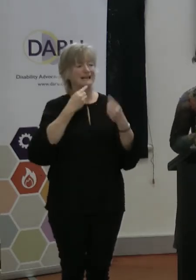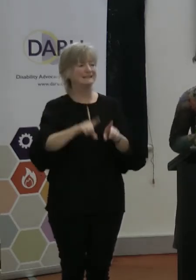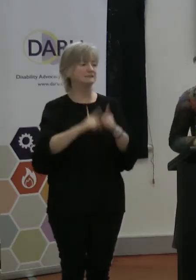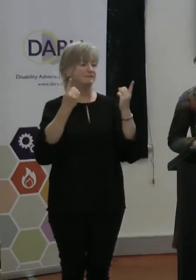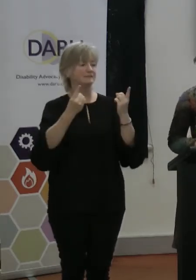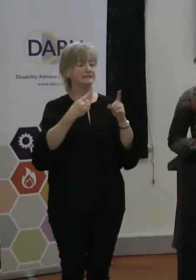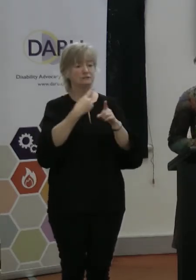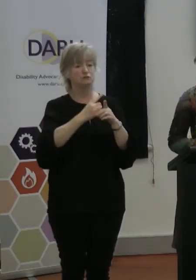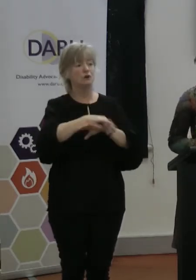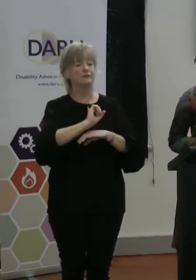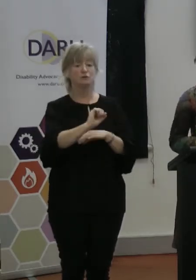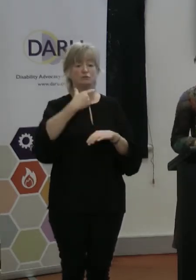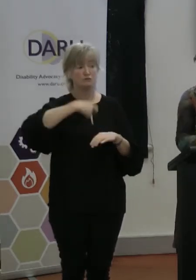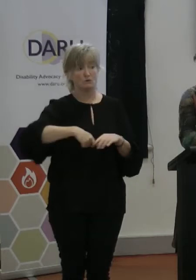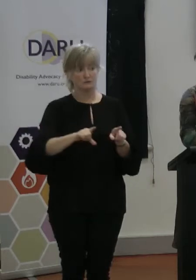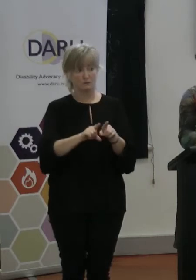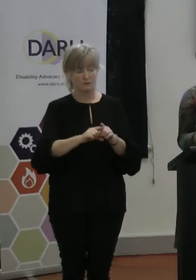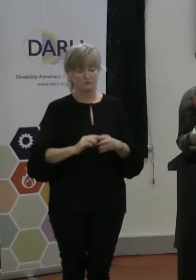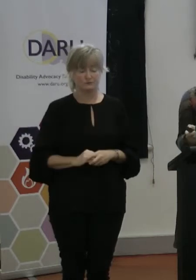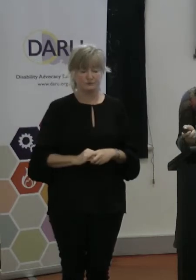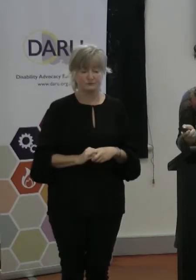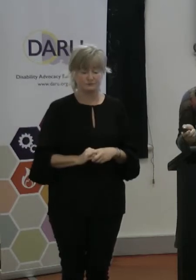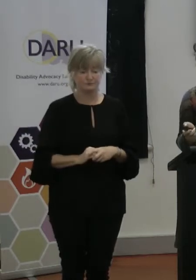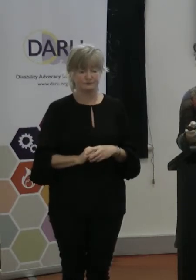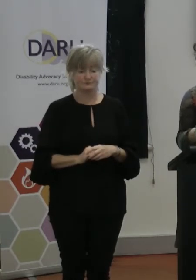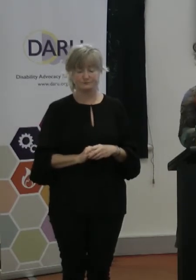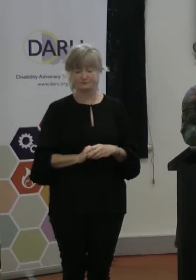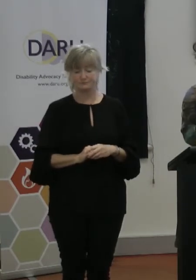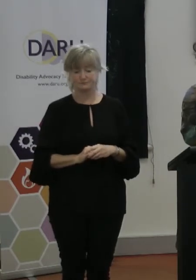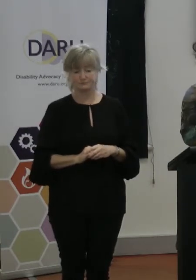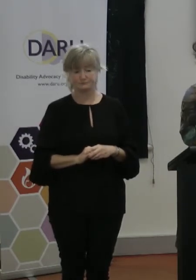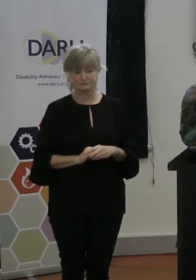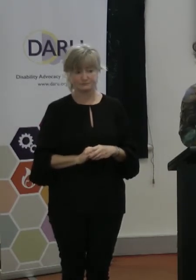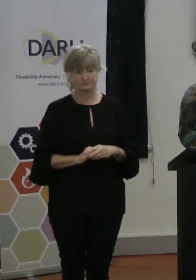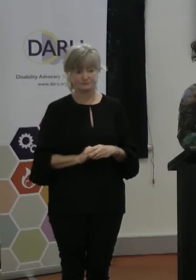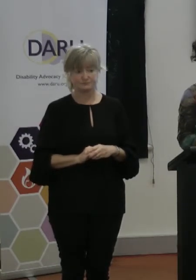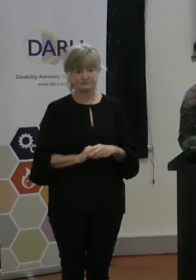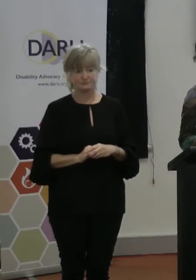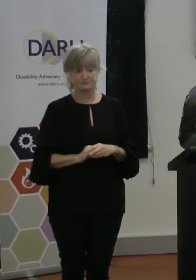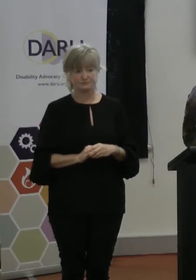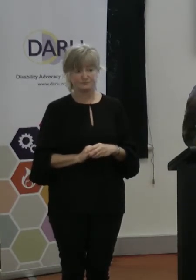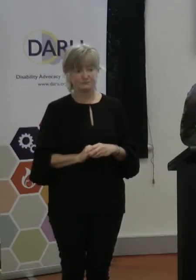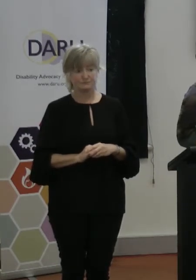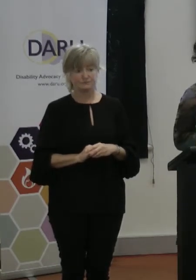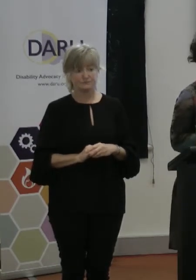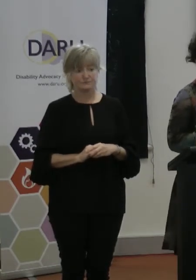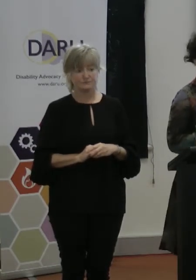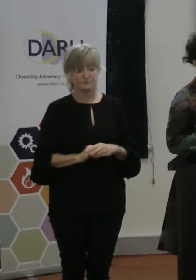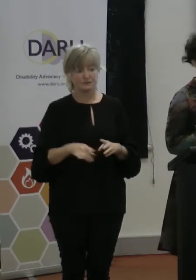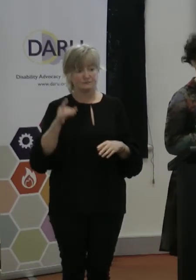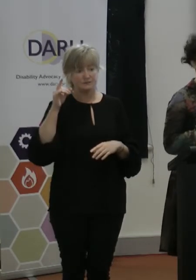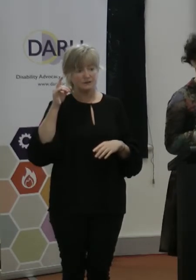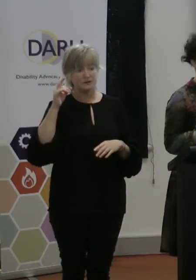your role during that. So I thought it was important to highlight some